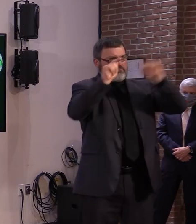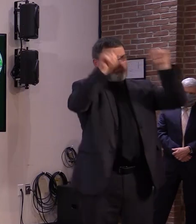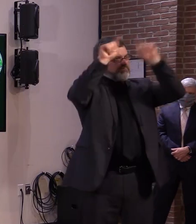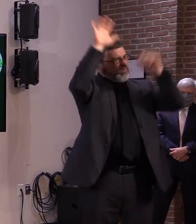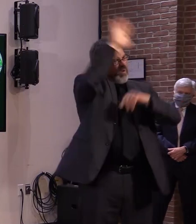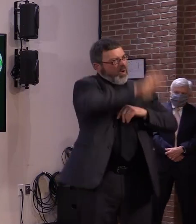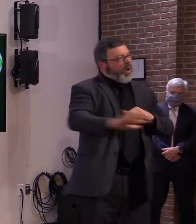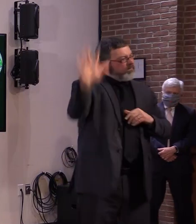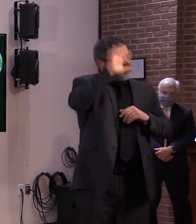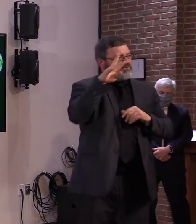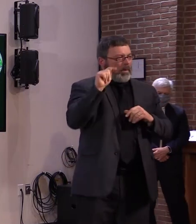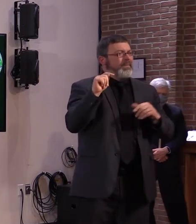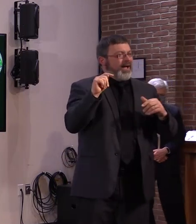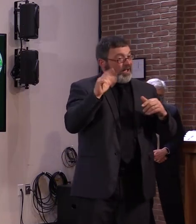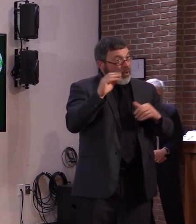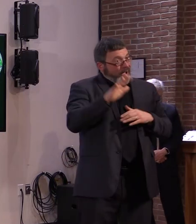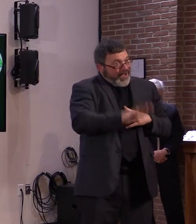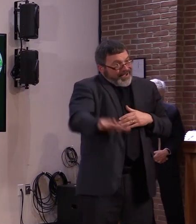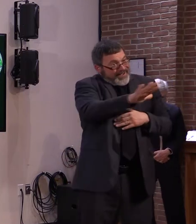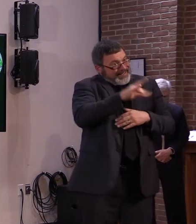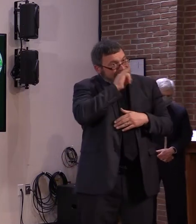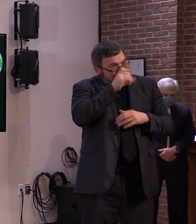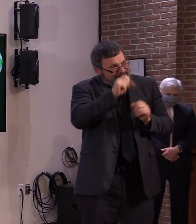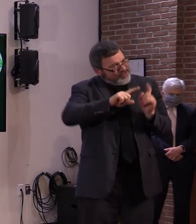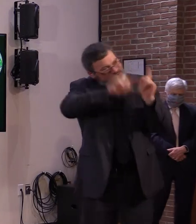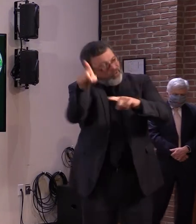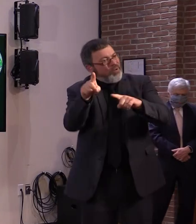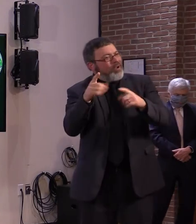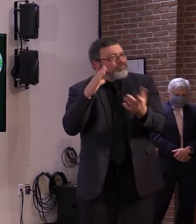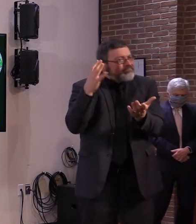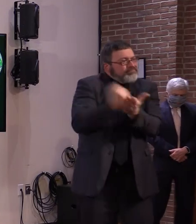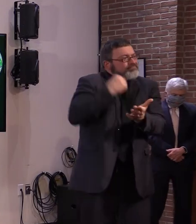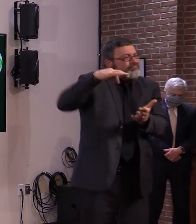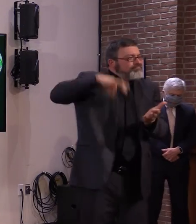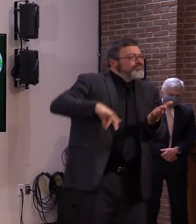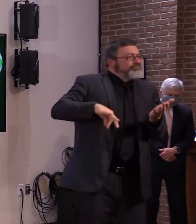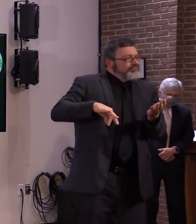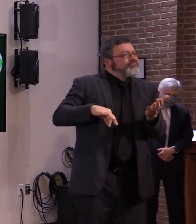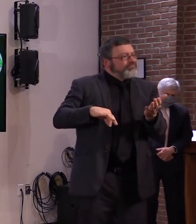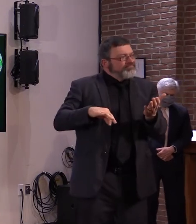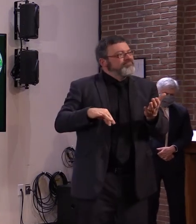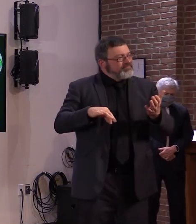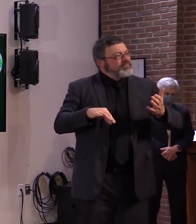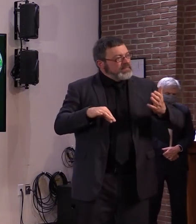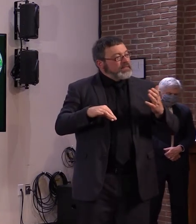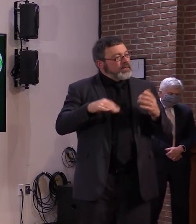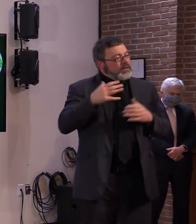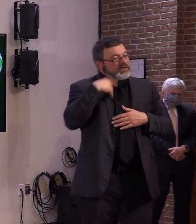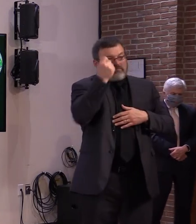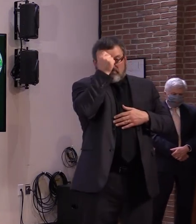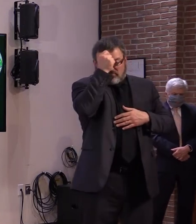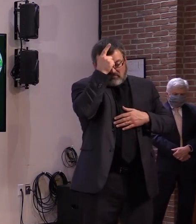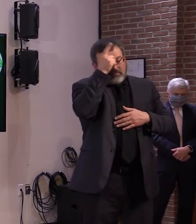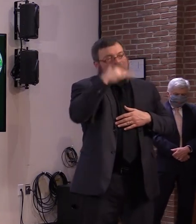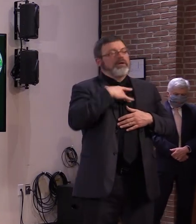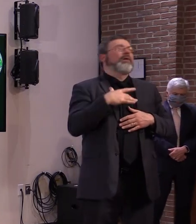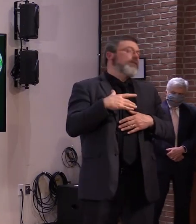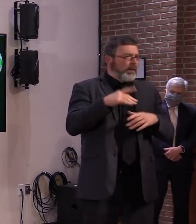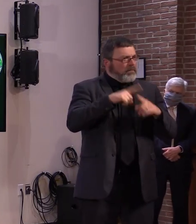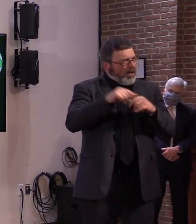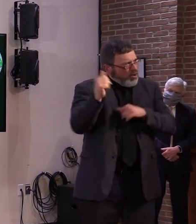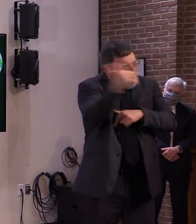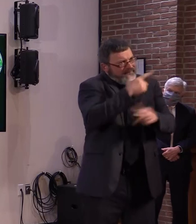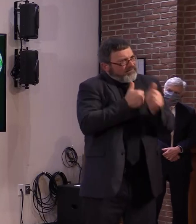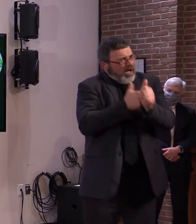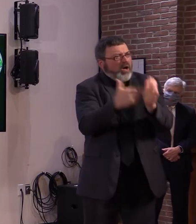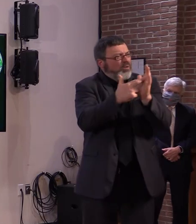receiving much-needed support. We all need to do our part and follow the health department guidelines. And with that, I'm going to turn it